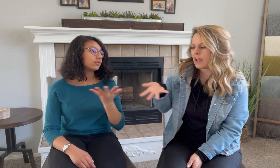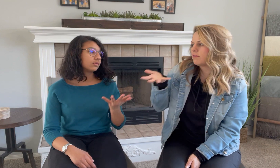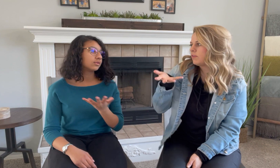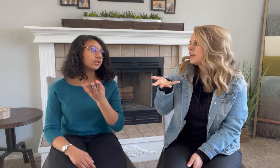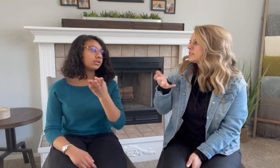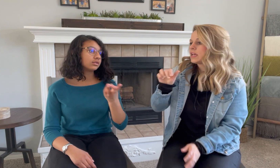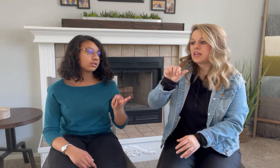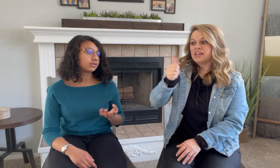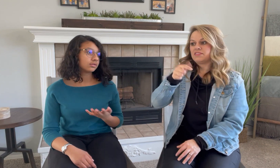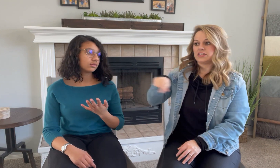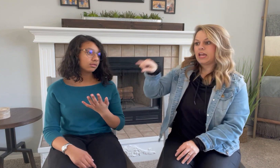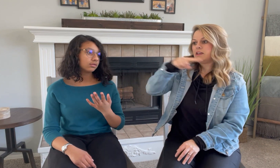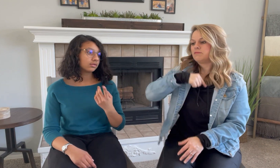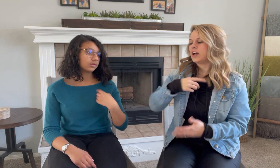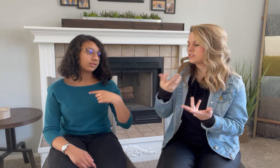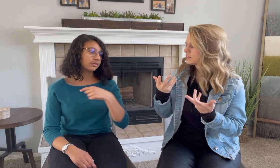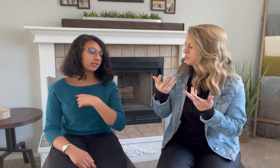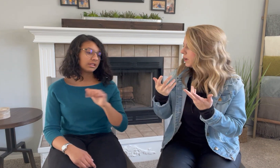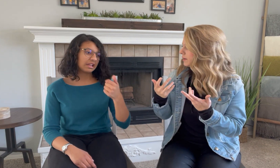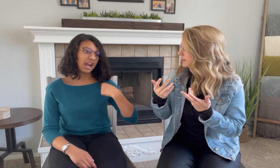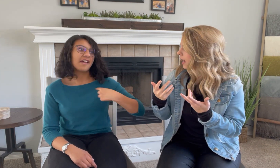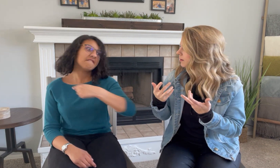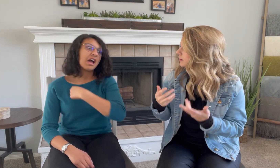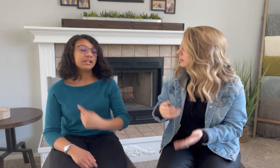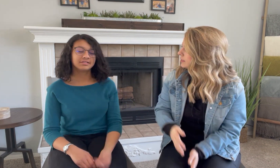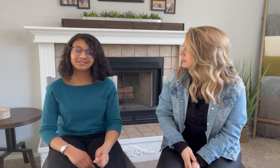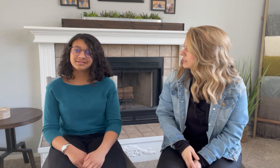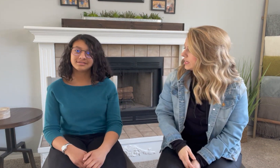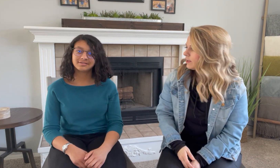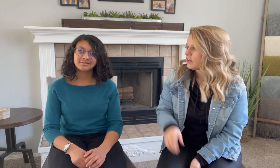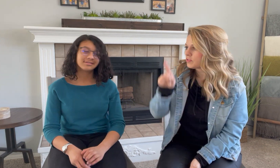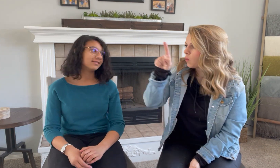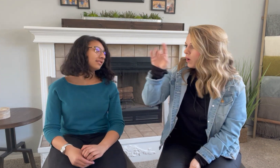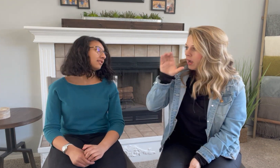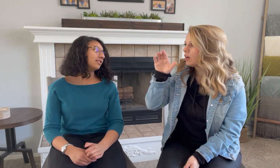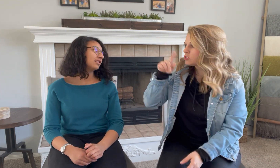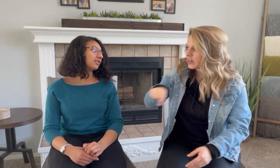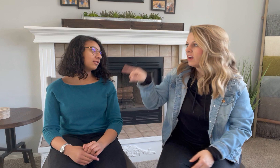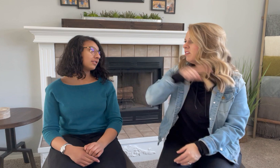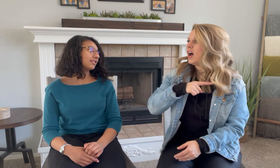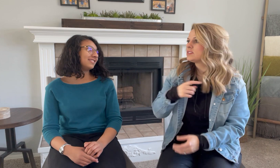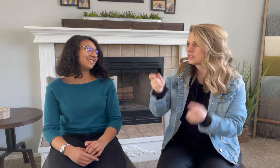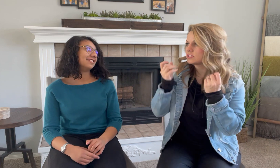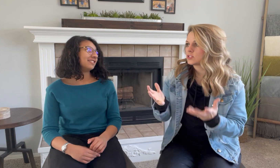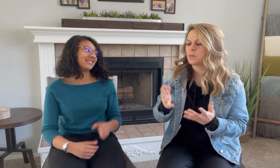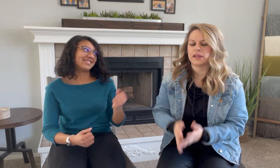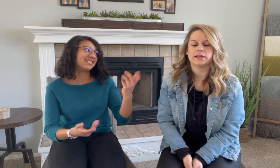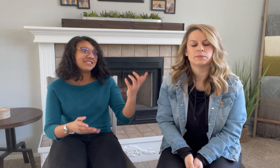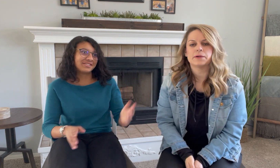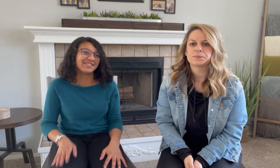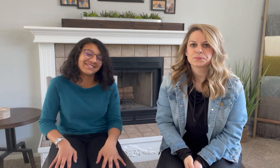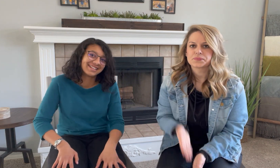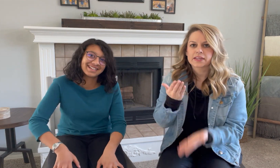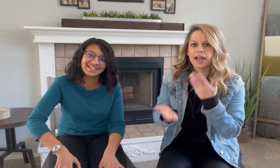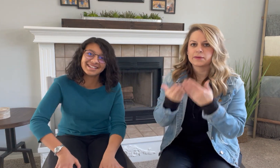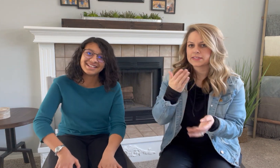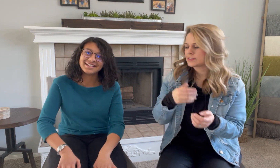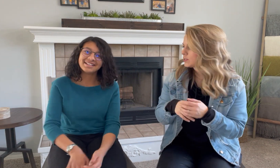of us, the 10 of us, but yeah, the 100 of us, so many. But anyways, so yeah,